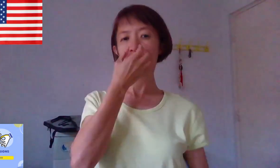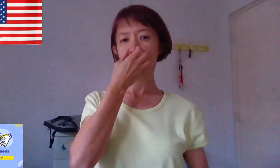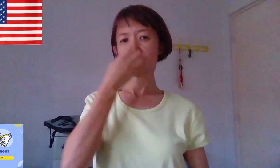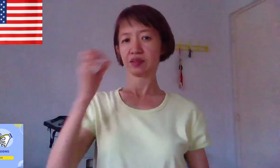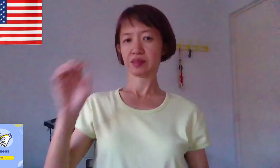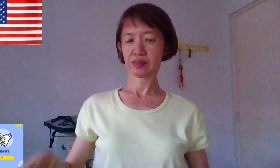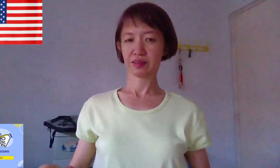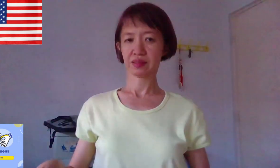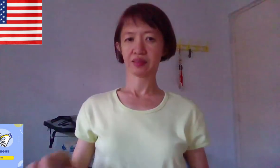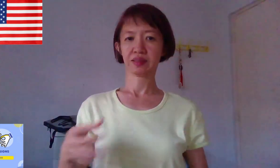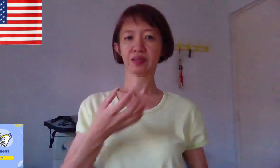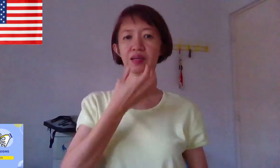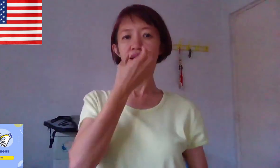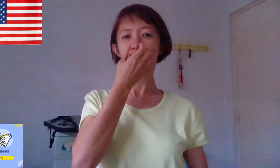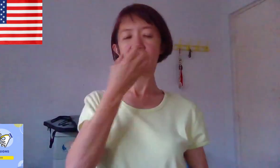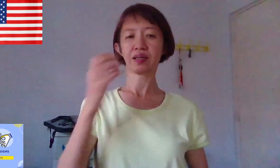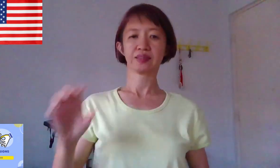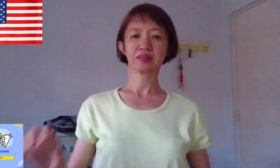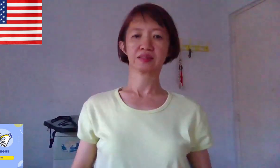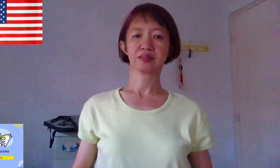Hak, hak,